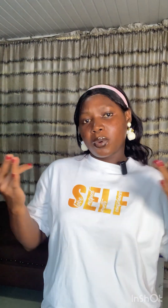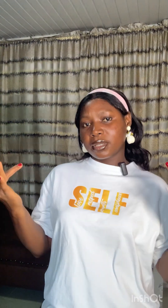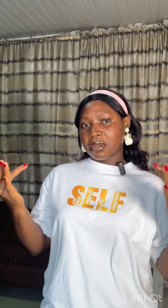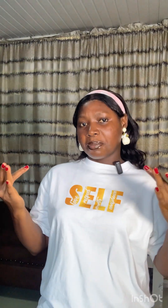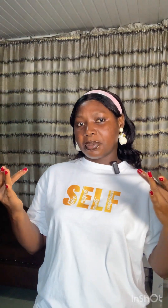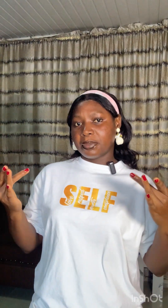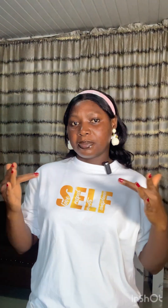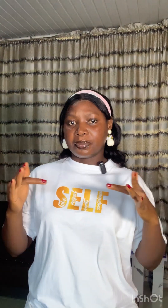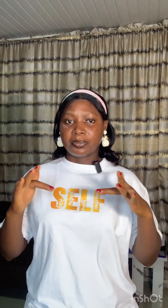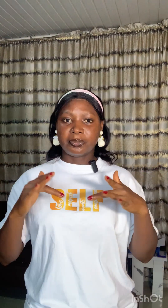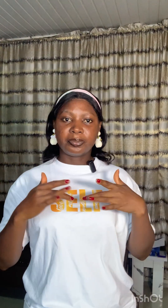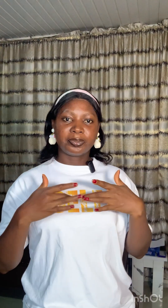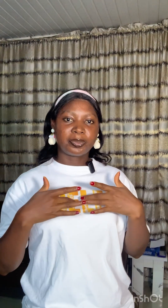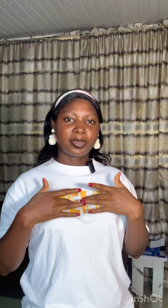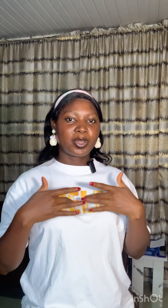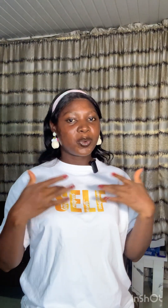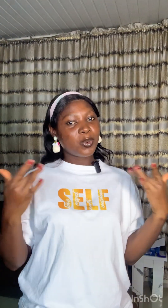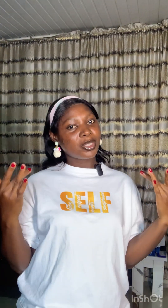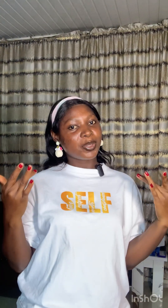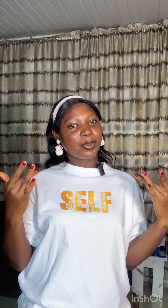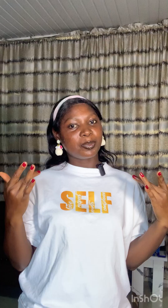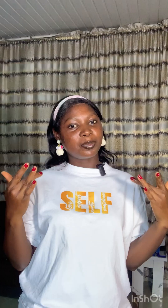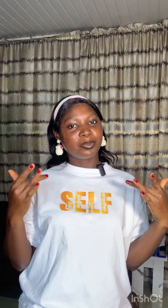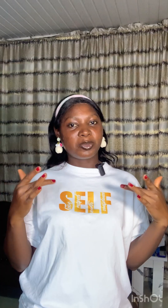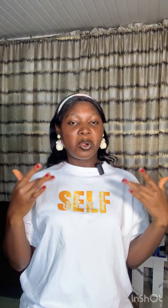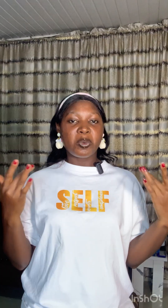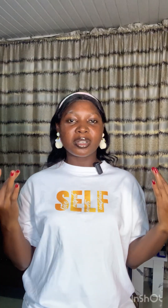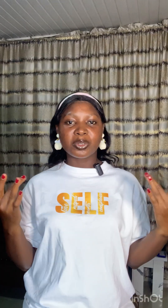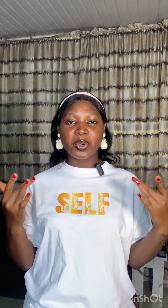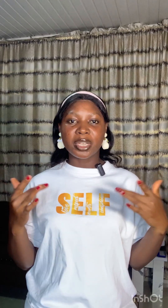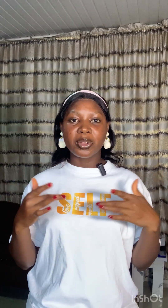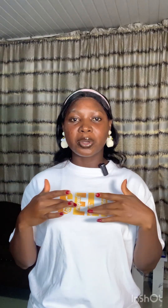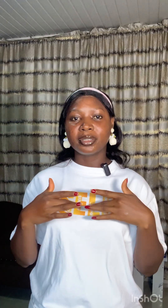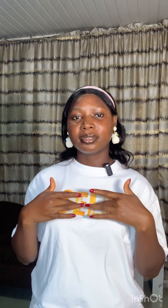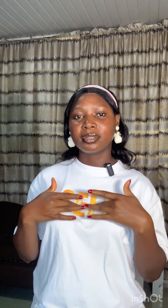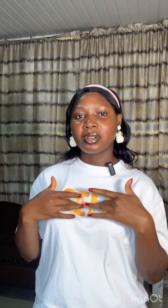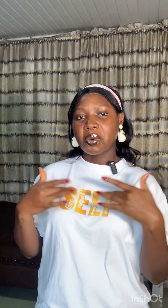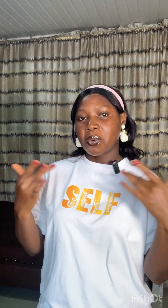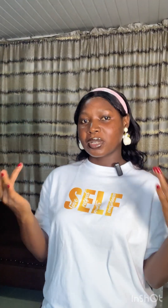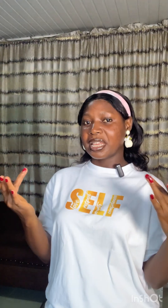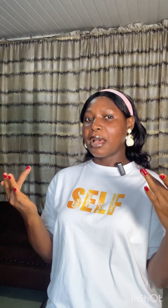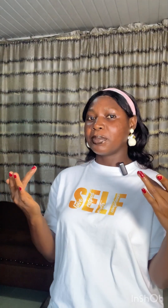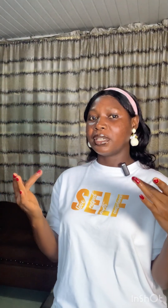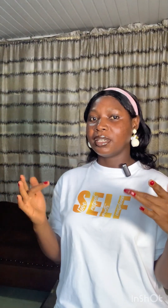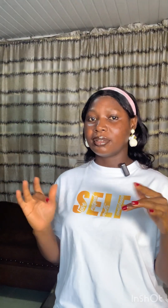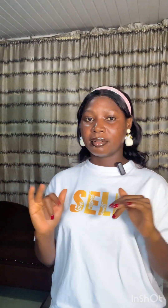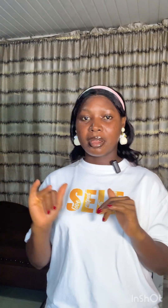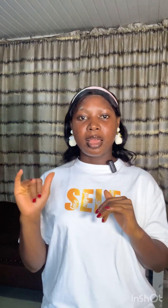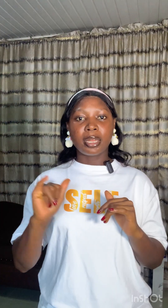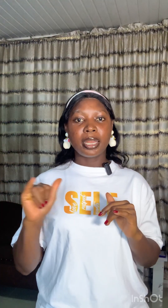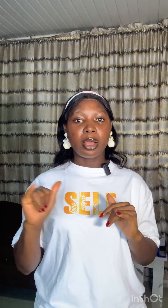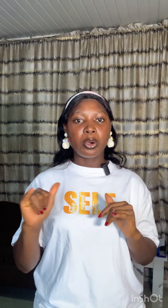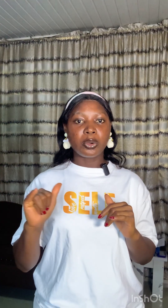What's up? What's up? What's going on? What's happening? They are all